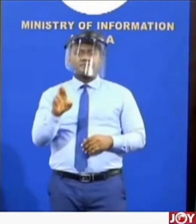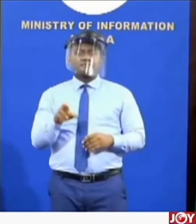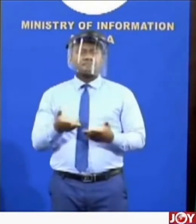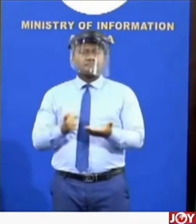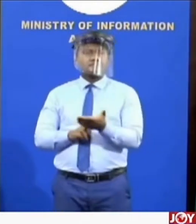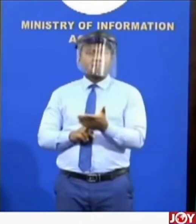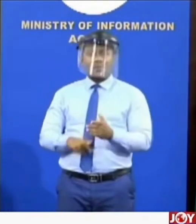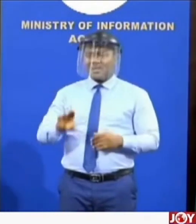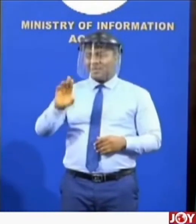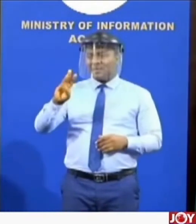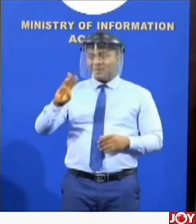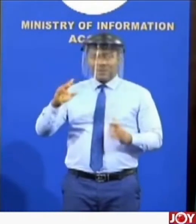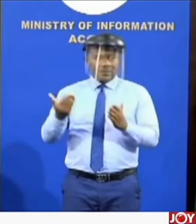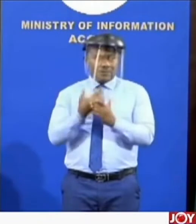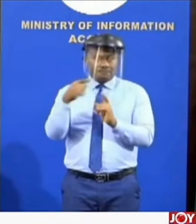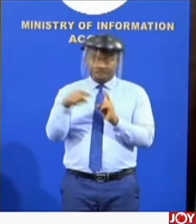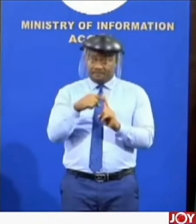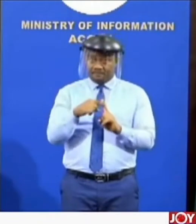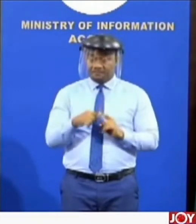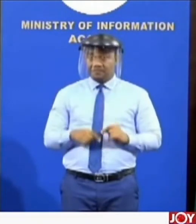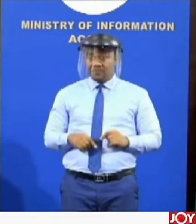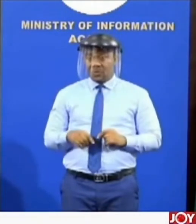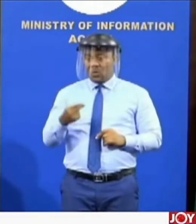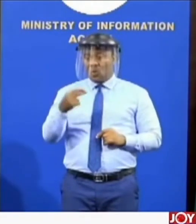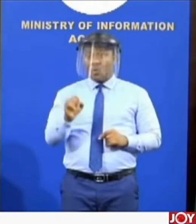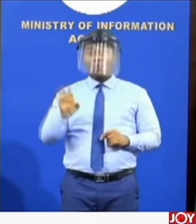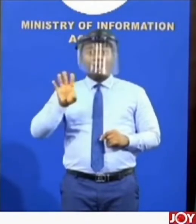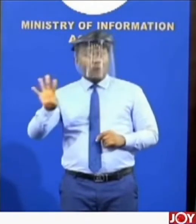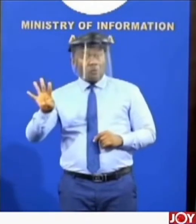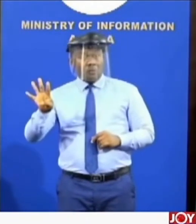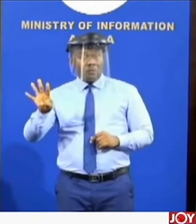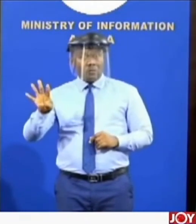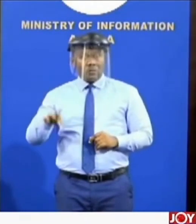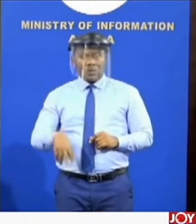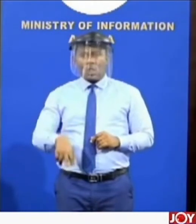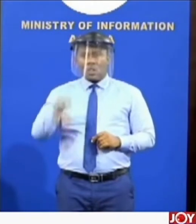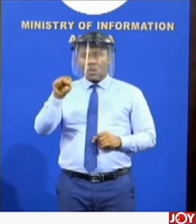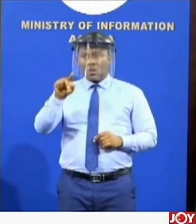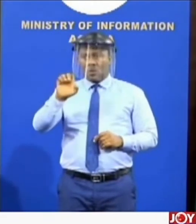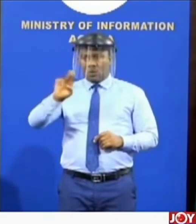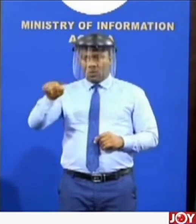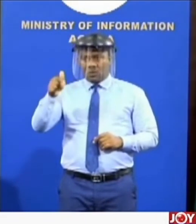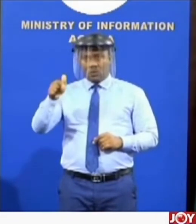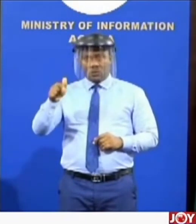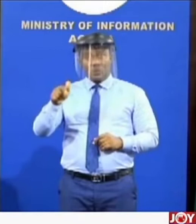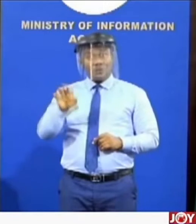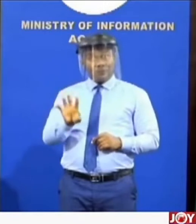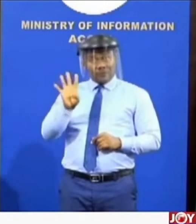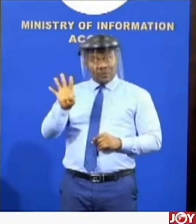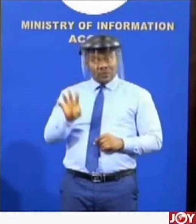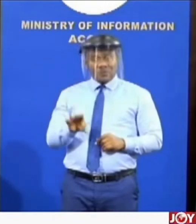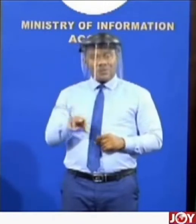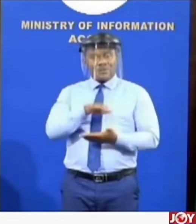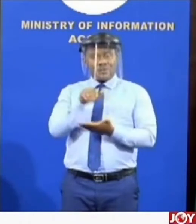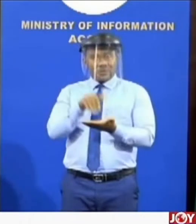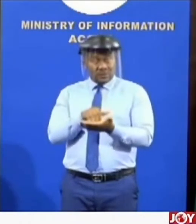16 cases, 4 from Ho. North Town reported 4, Central Town